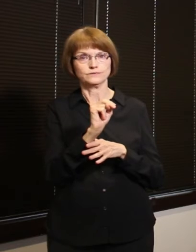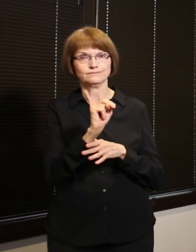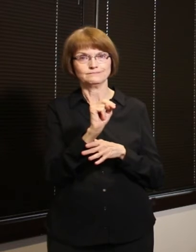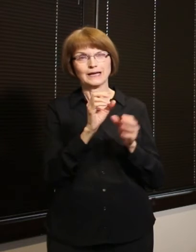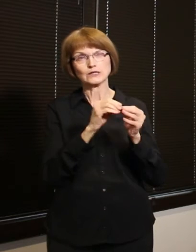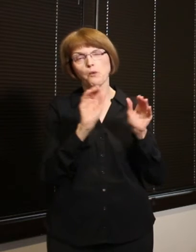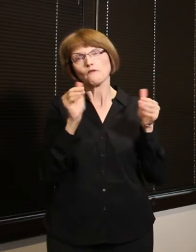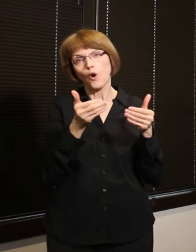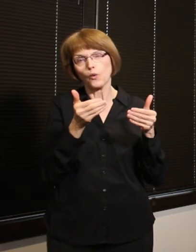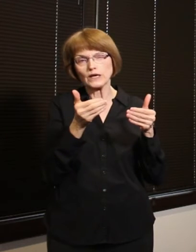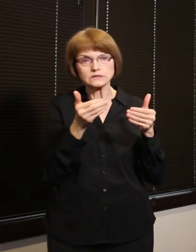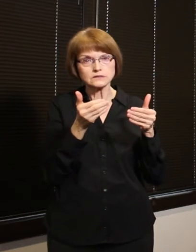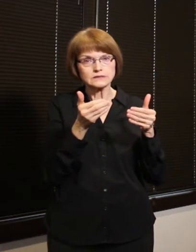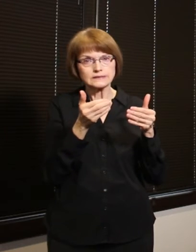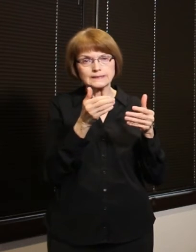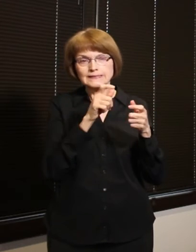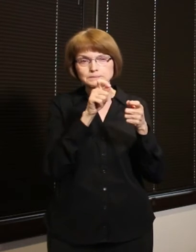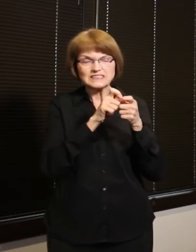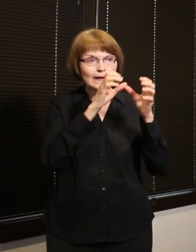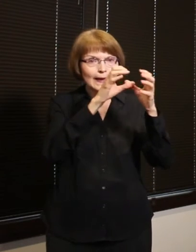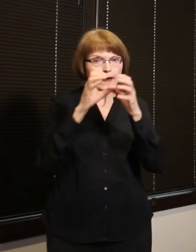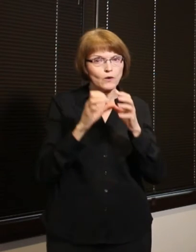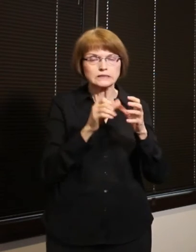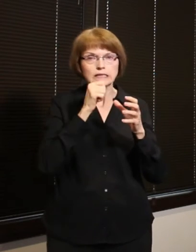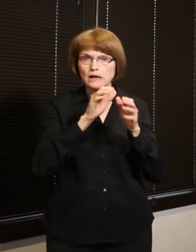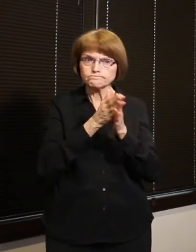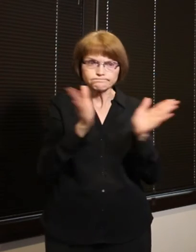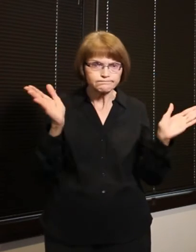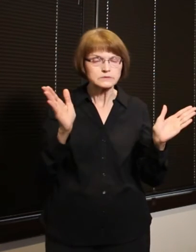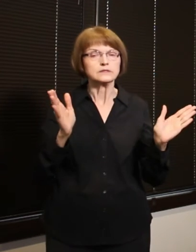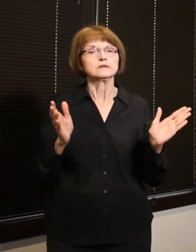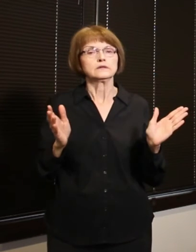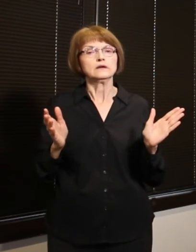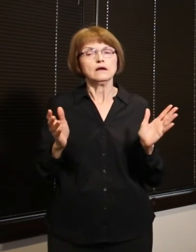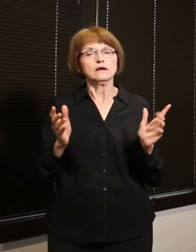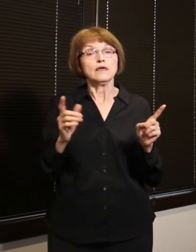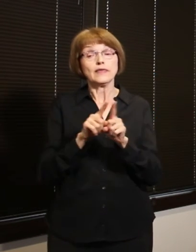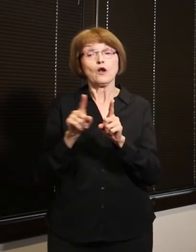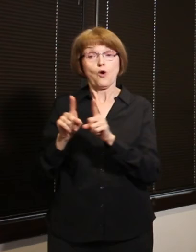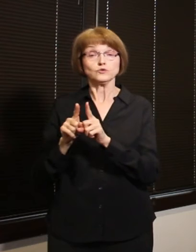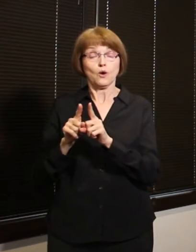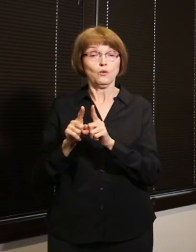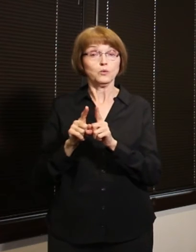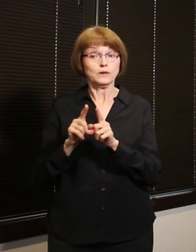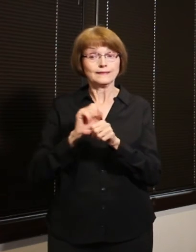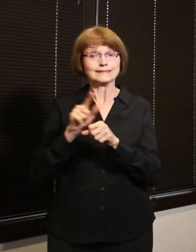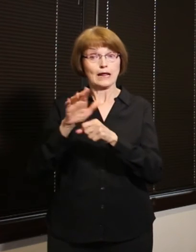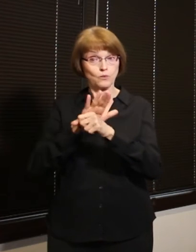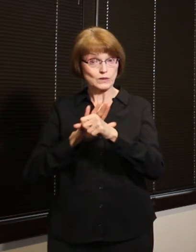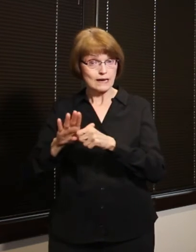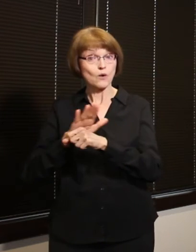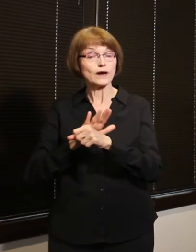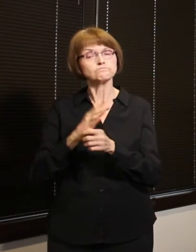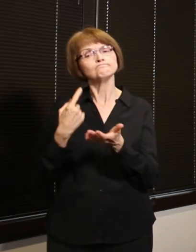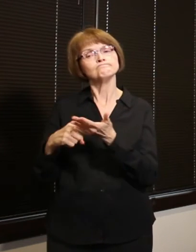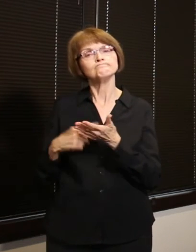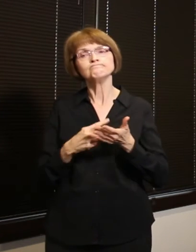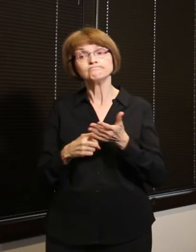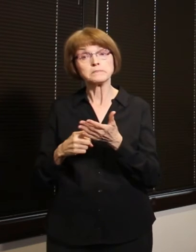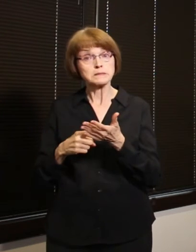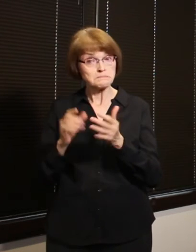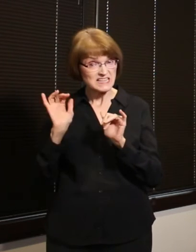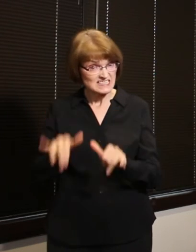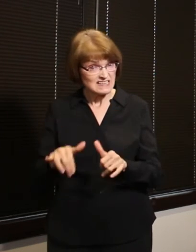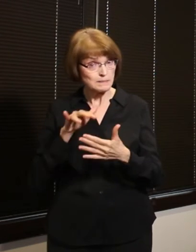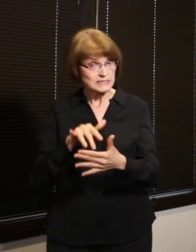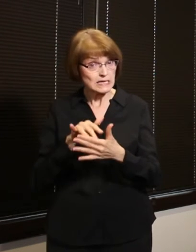prevalence study, so they're looking at certain areas of the state. And then there has been discussion within the St. Louis region as well as doing the same